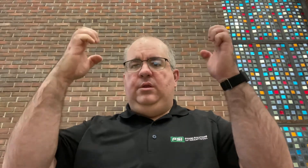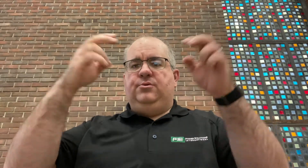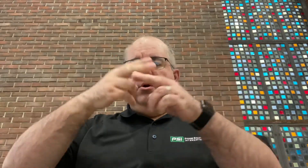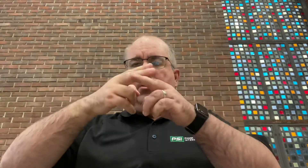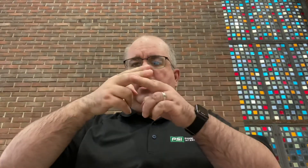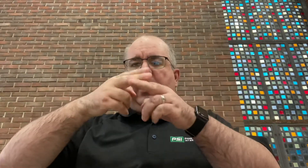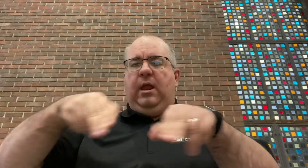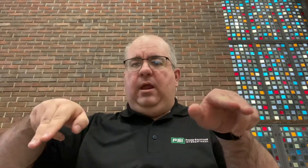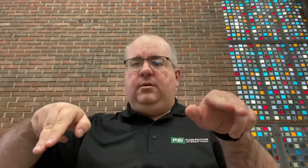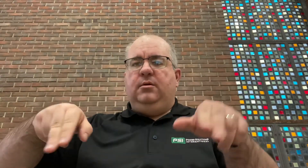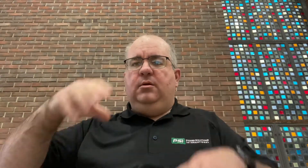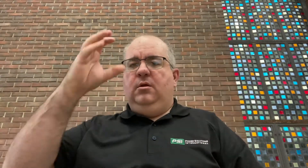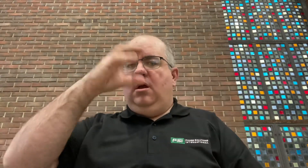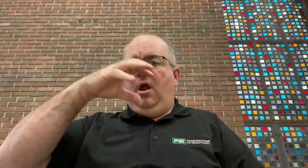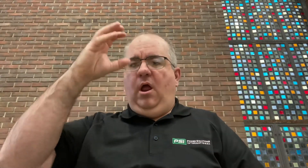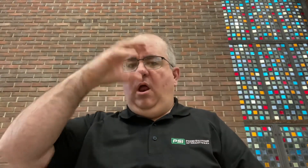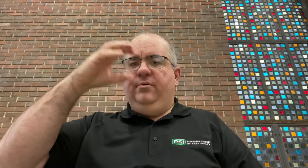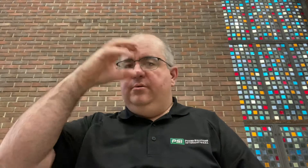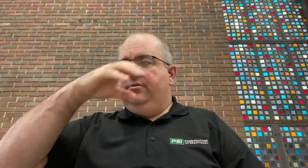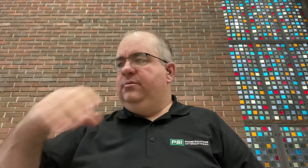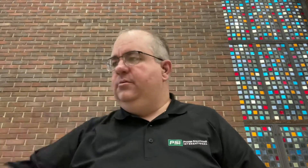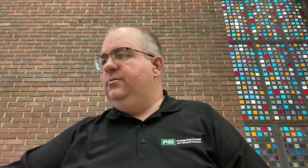Easter egg hunt.